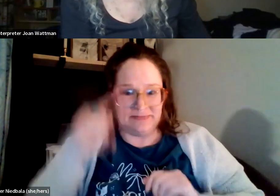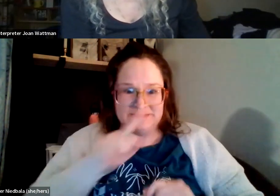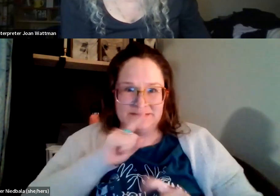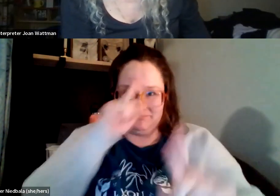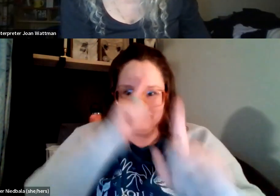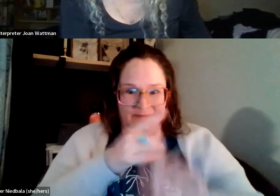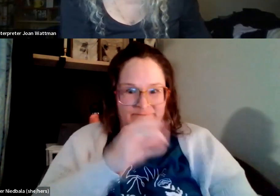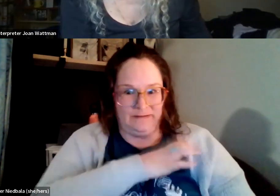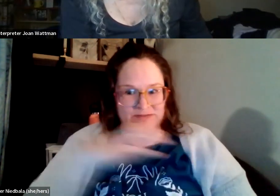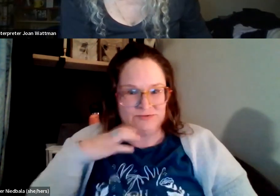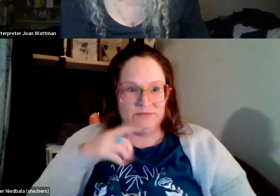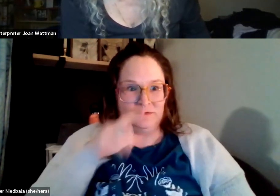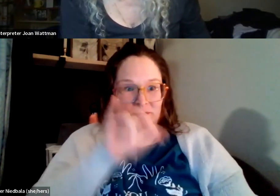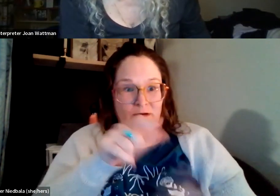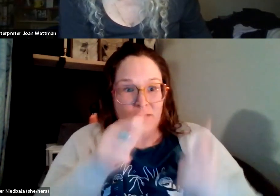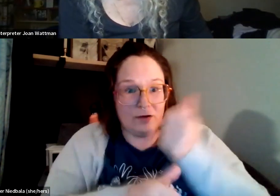concerned about